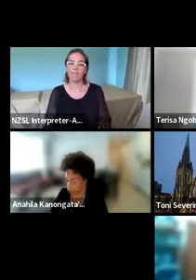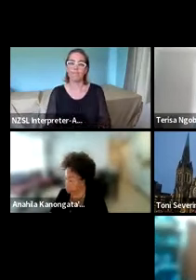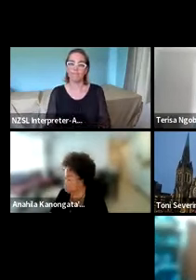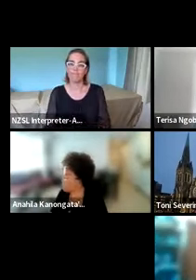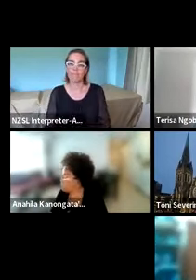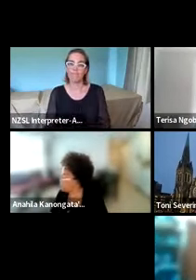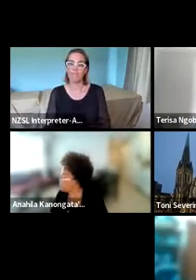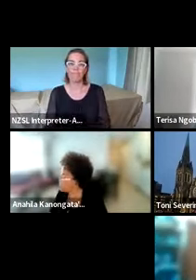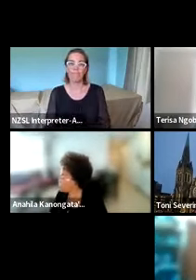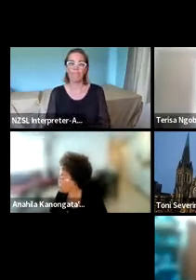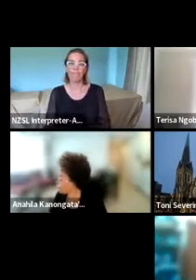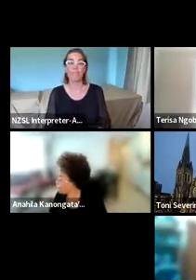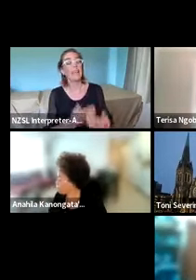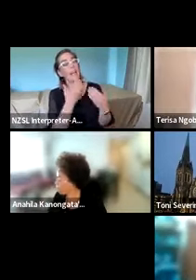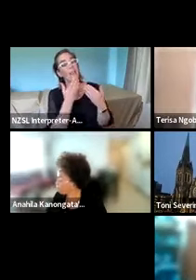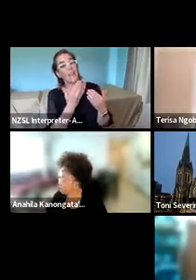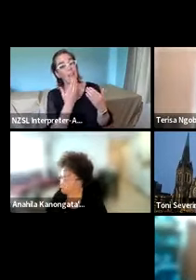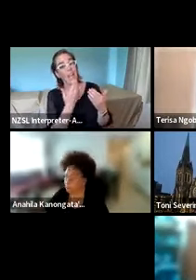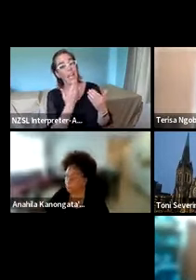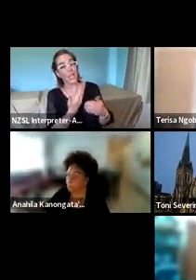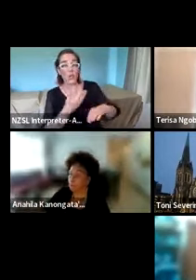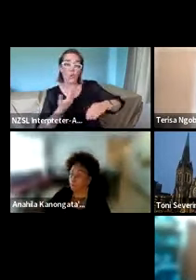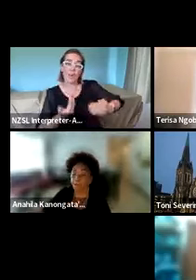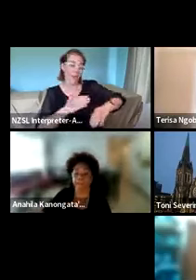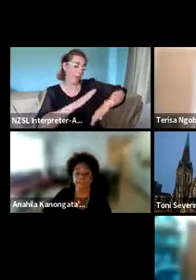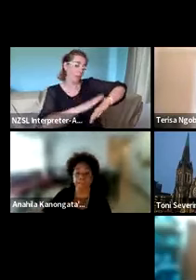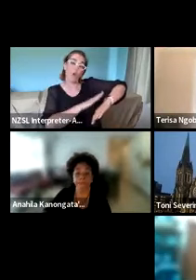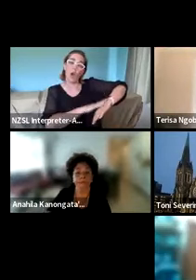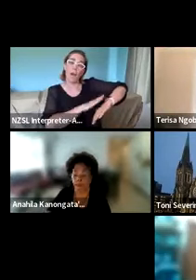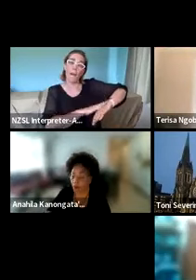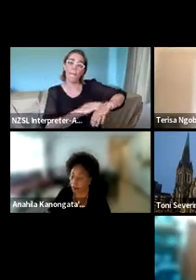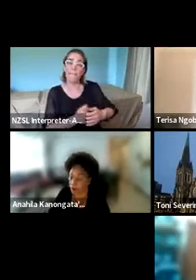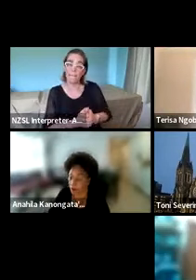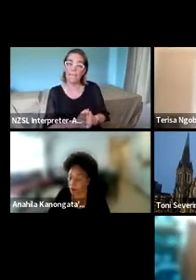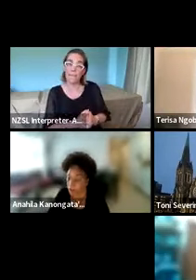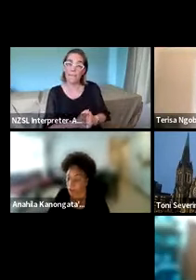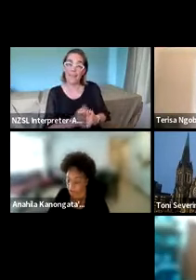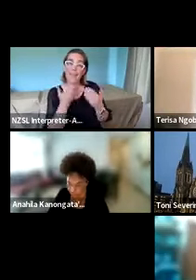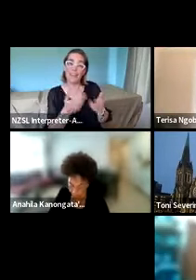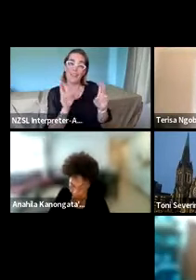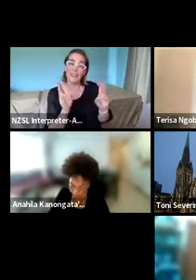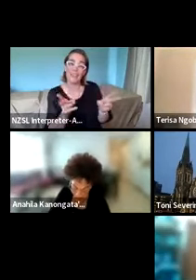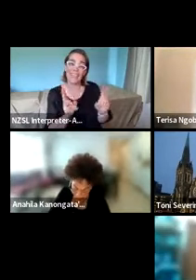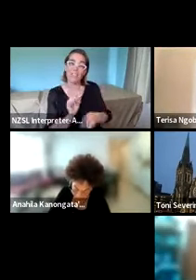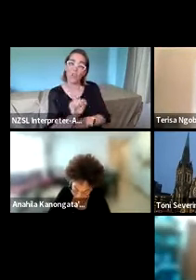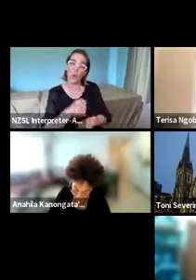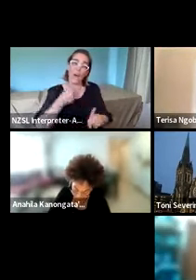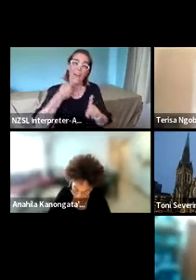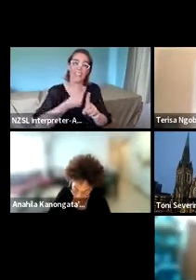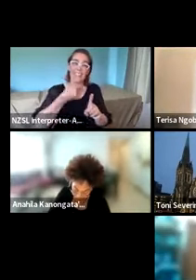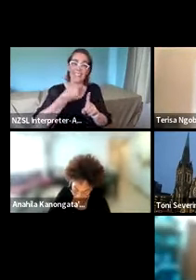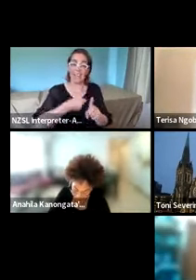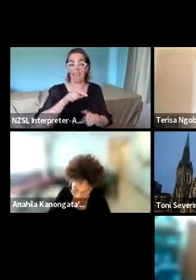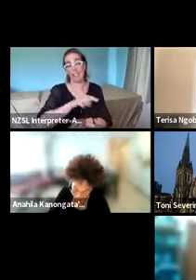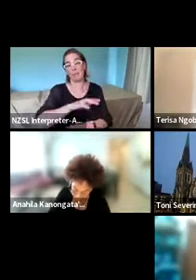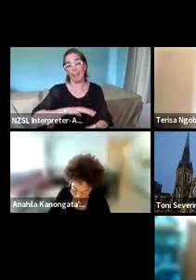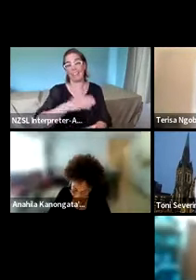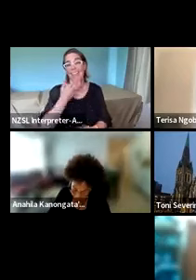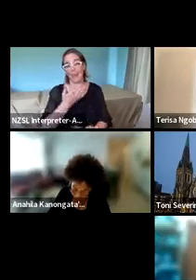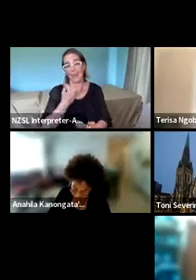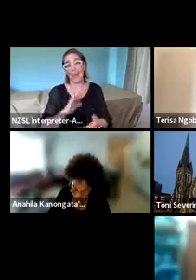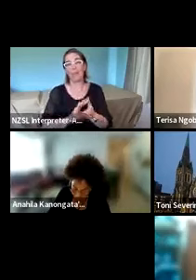Really appreciate your submission. We're now at time, but thank you once again for your advocacy in this space. Really appreciate